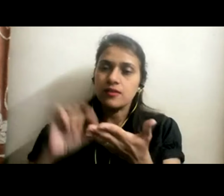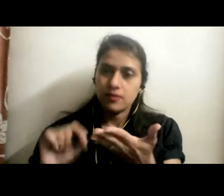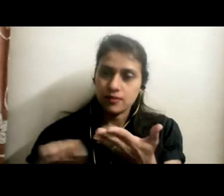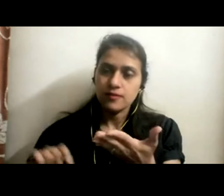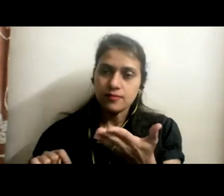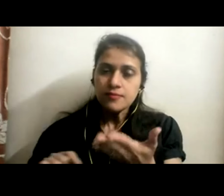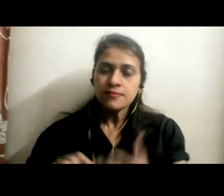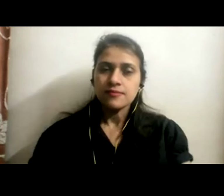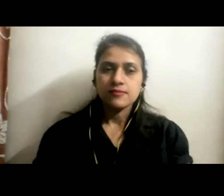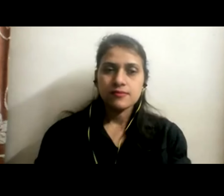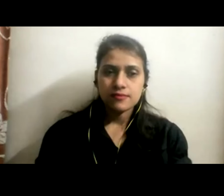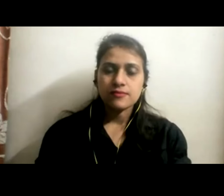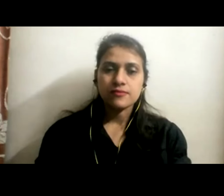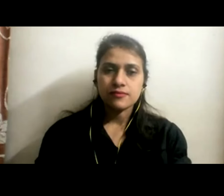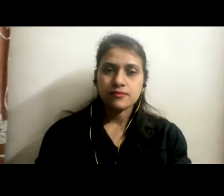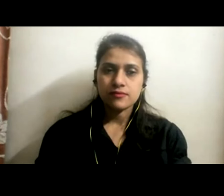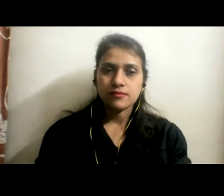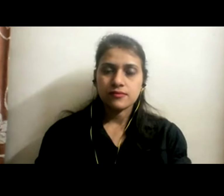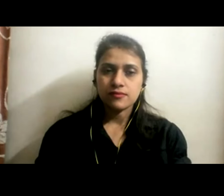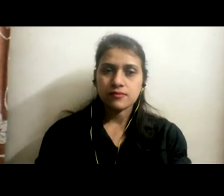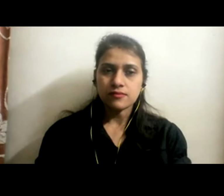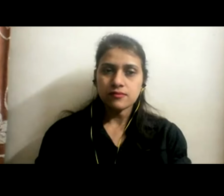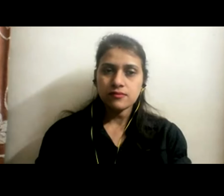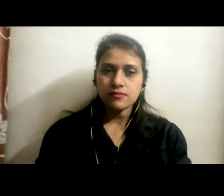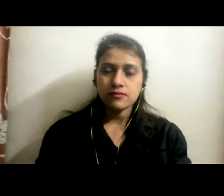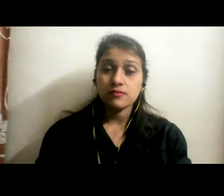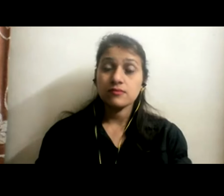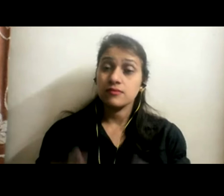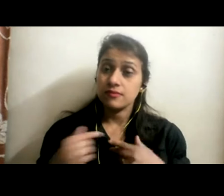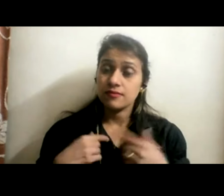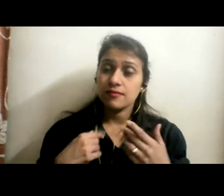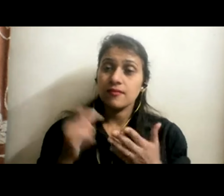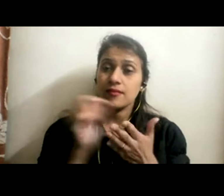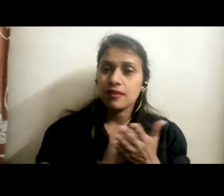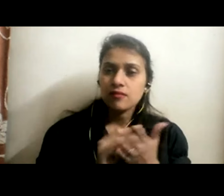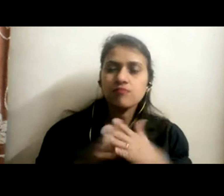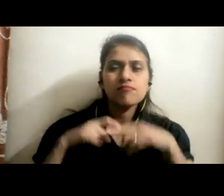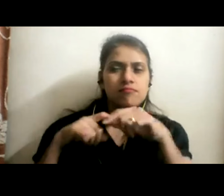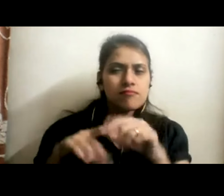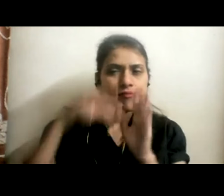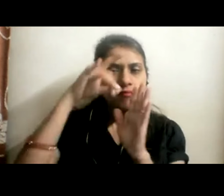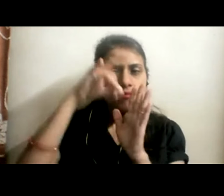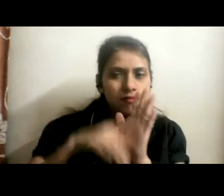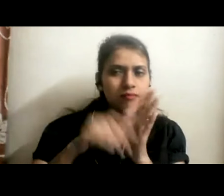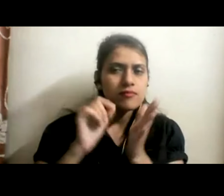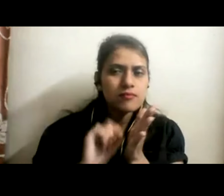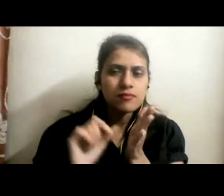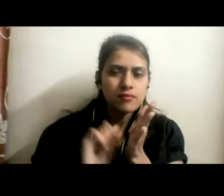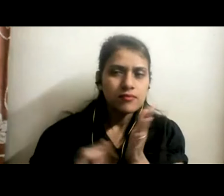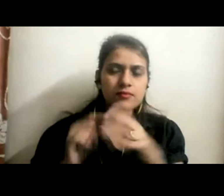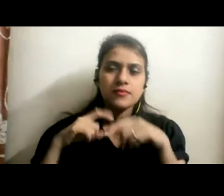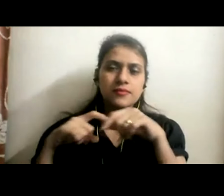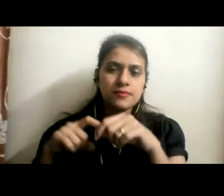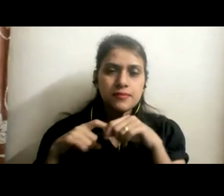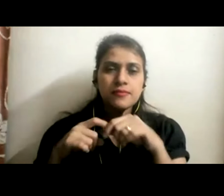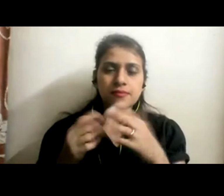more detailed, and that questionnaire would have sections or maybe not sections, and the questions would be